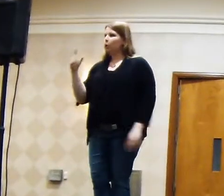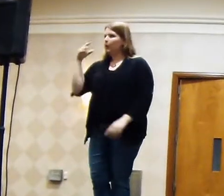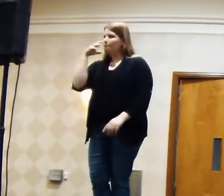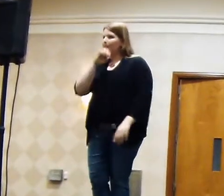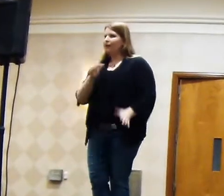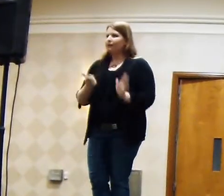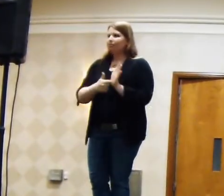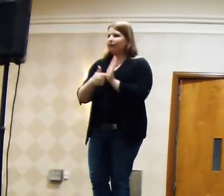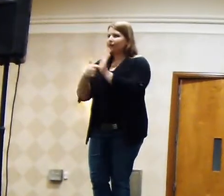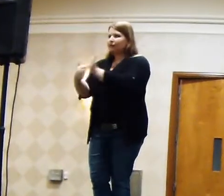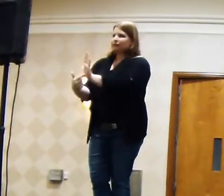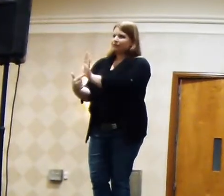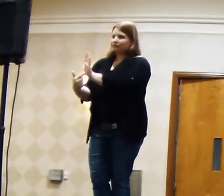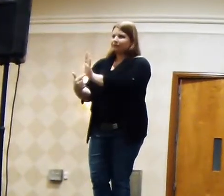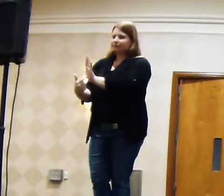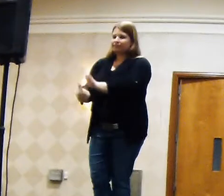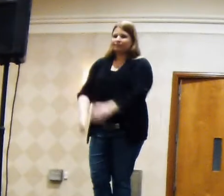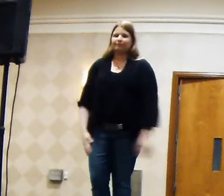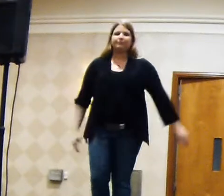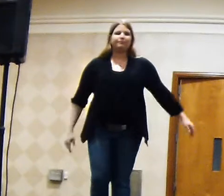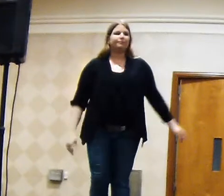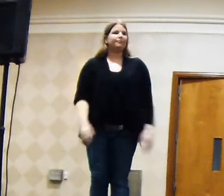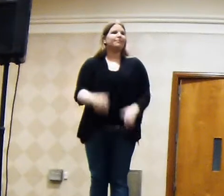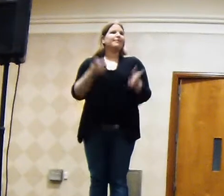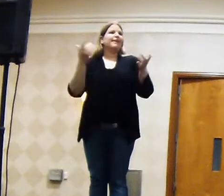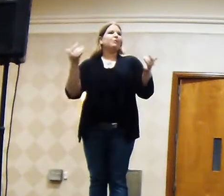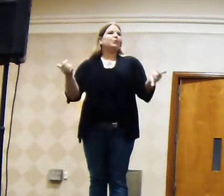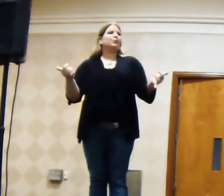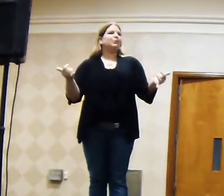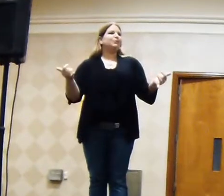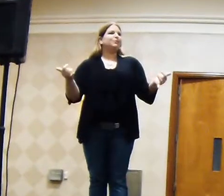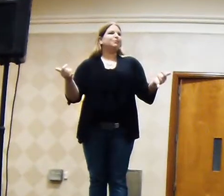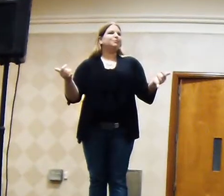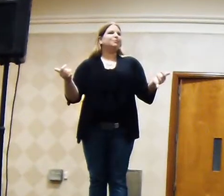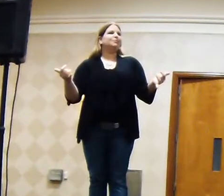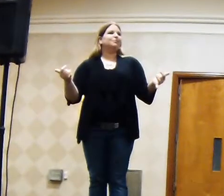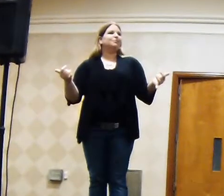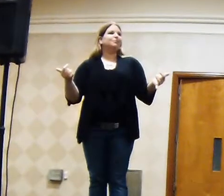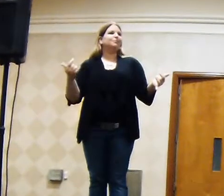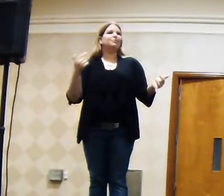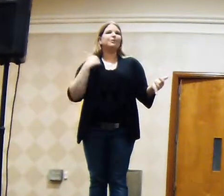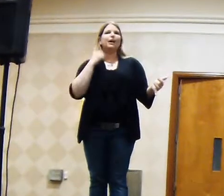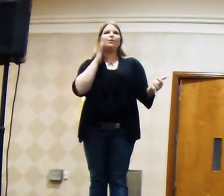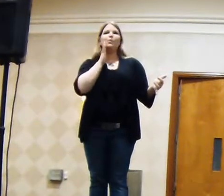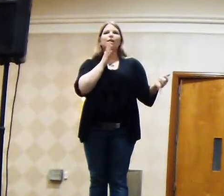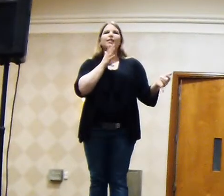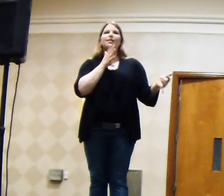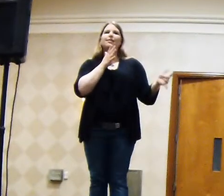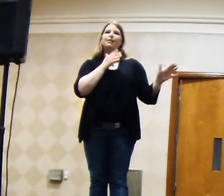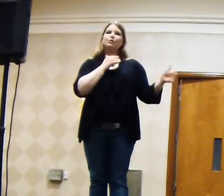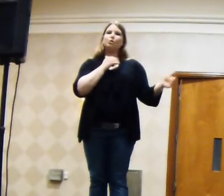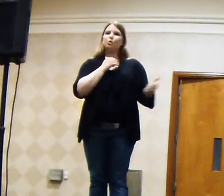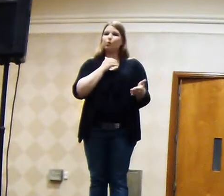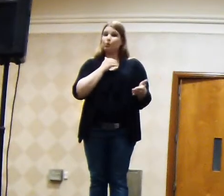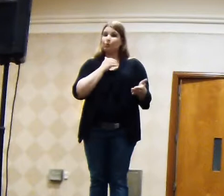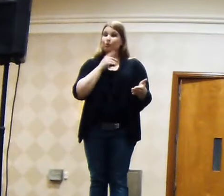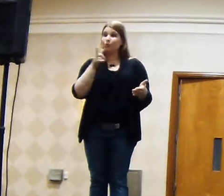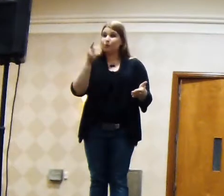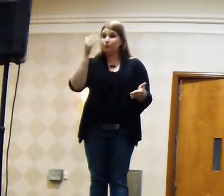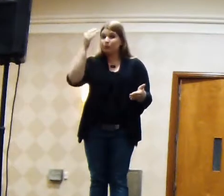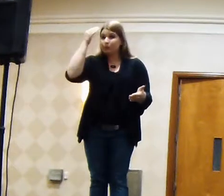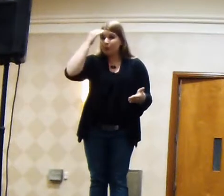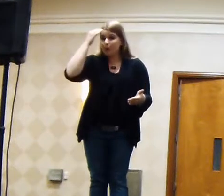Comic-Con. All right, without further ado, let me go ahead and bring her out. You know her, of